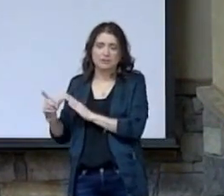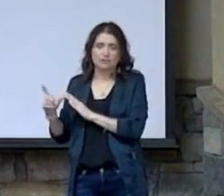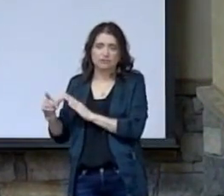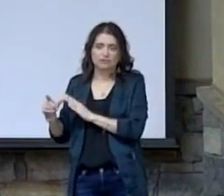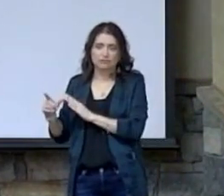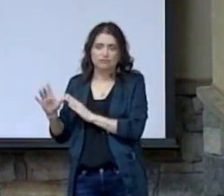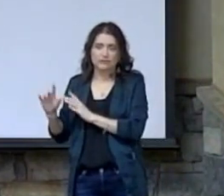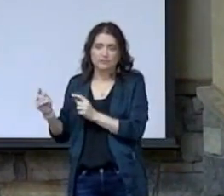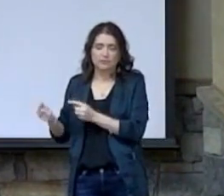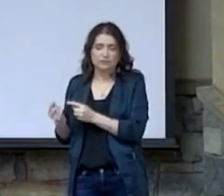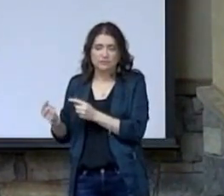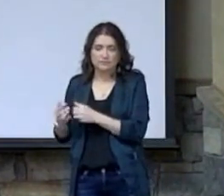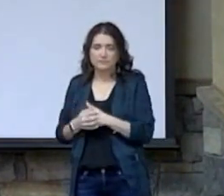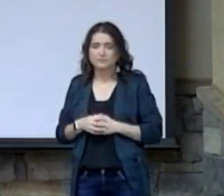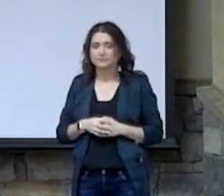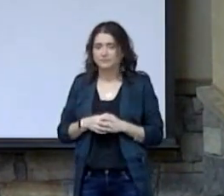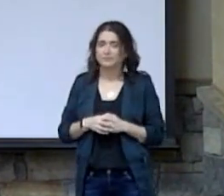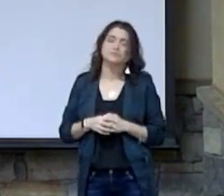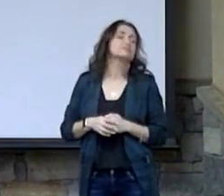from his injuries.